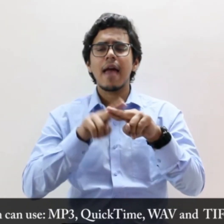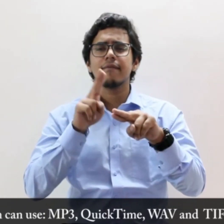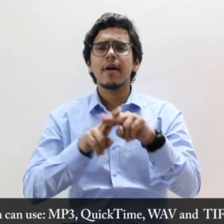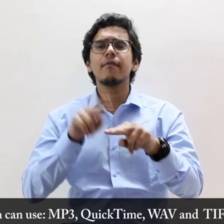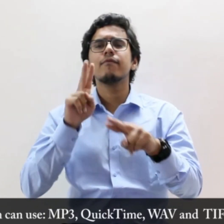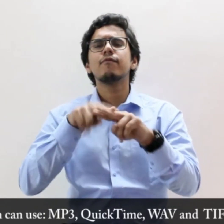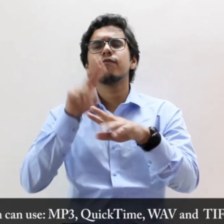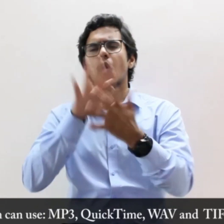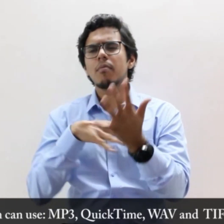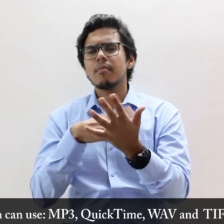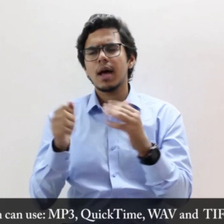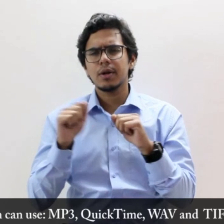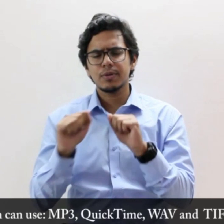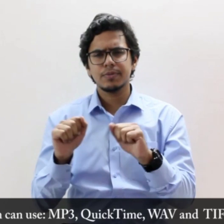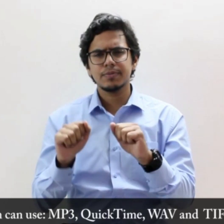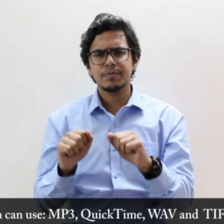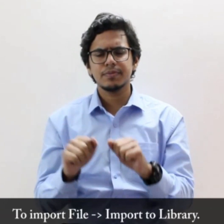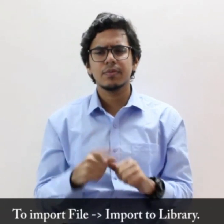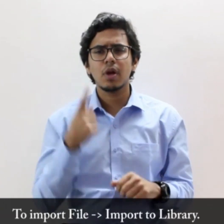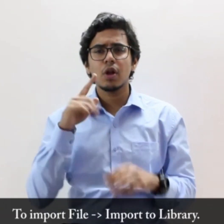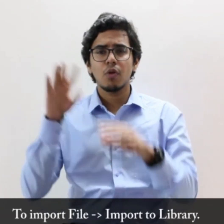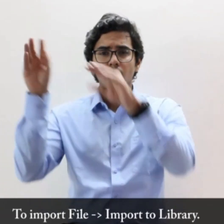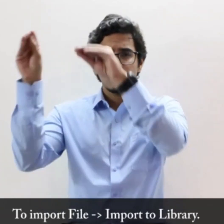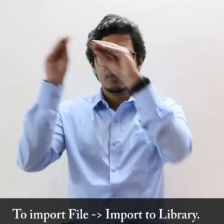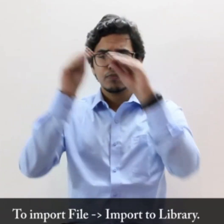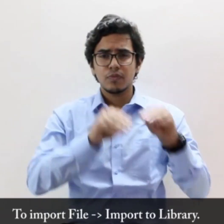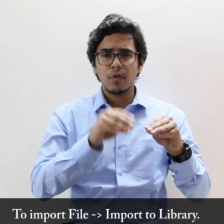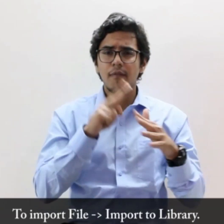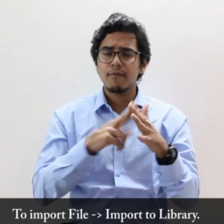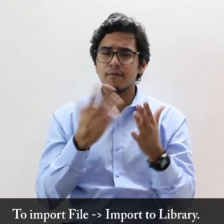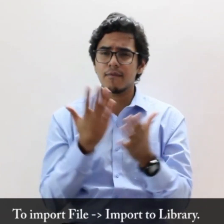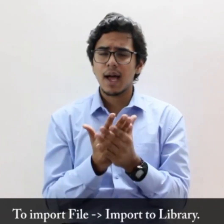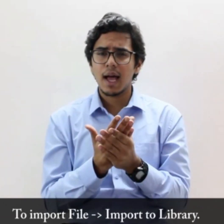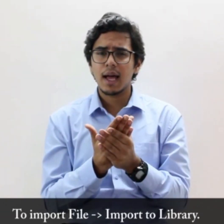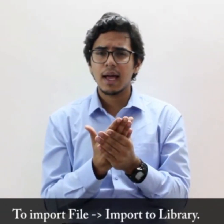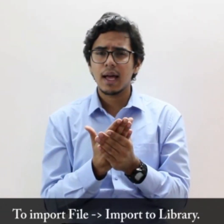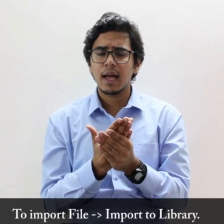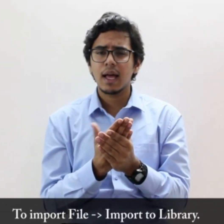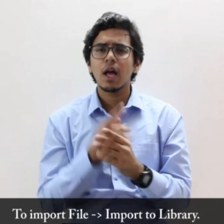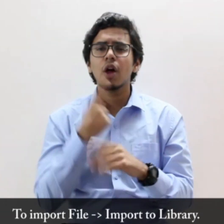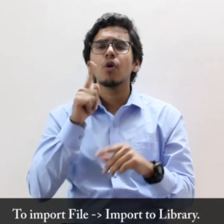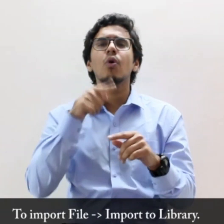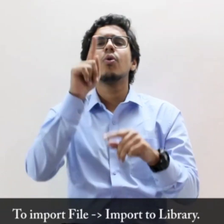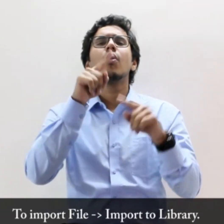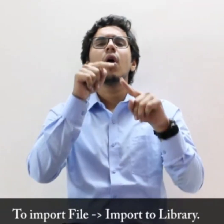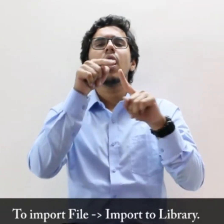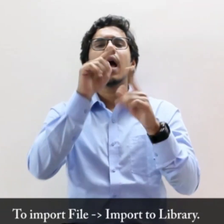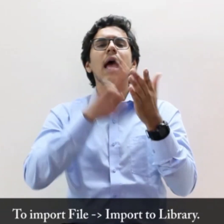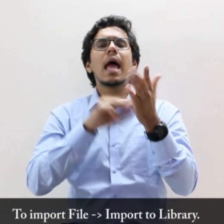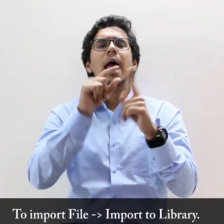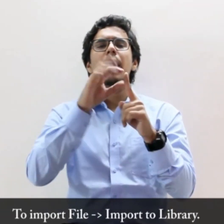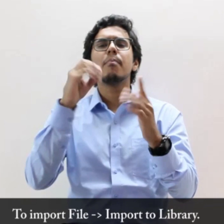TIFF formats. To import file, import to library.